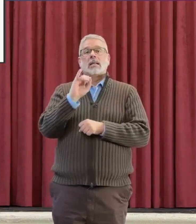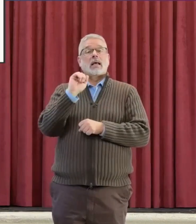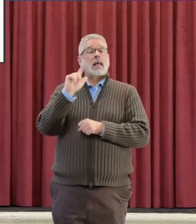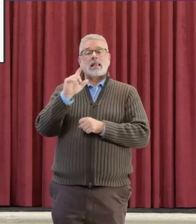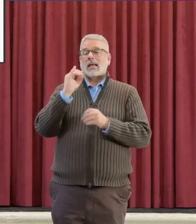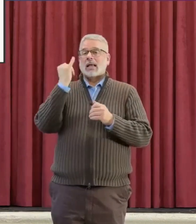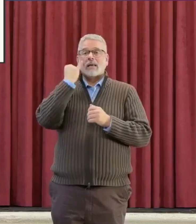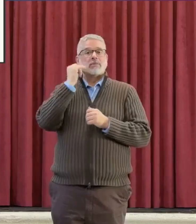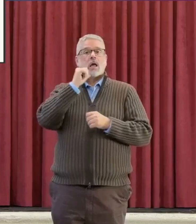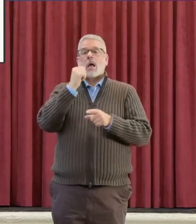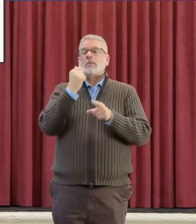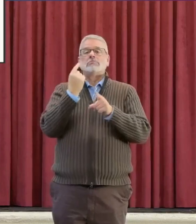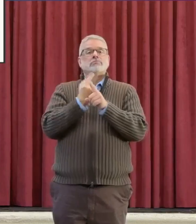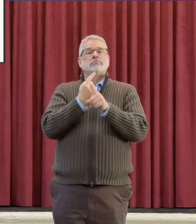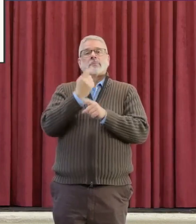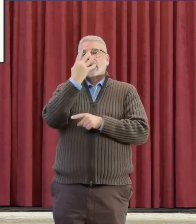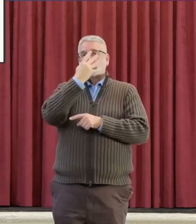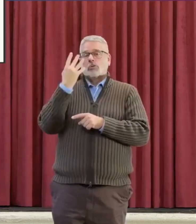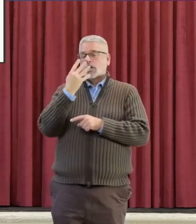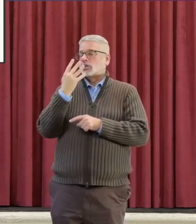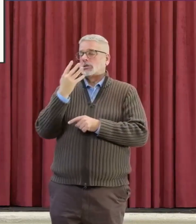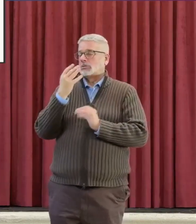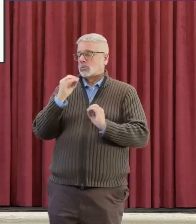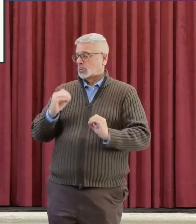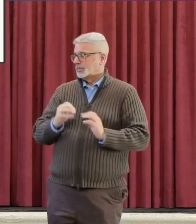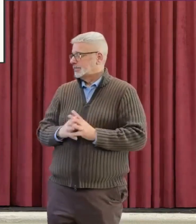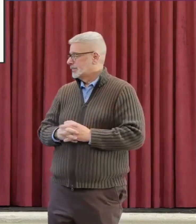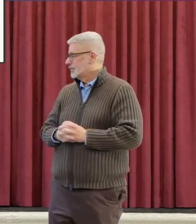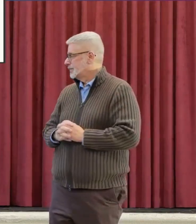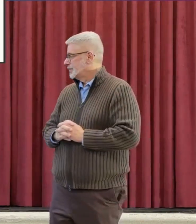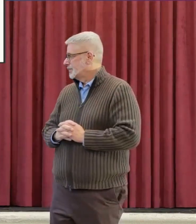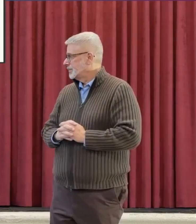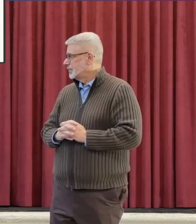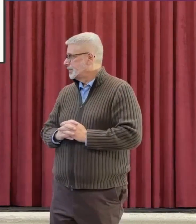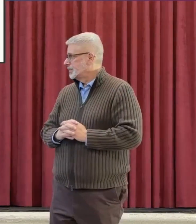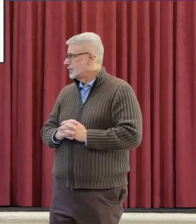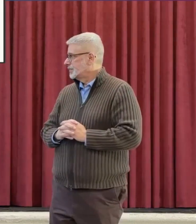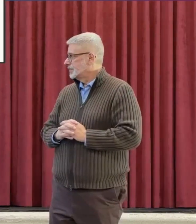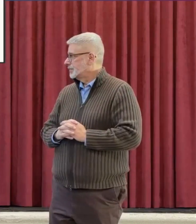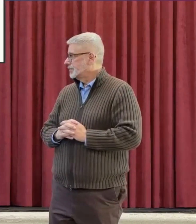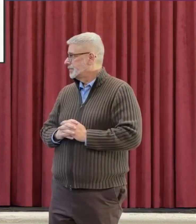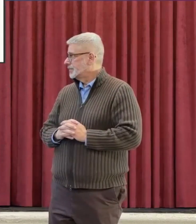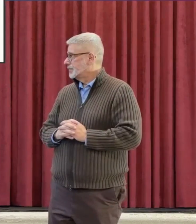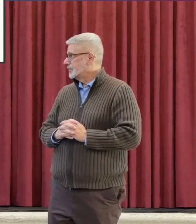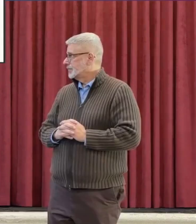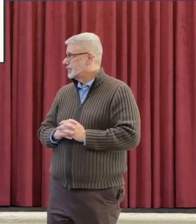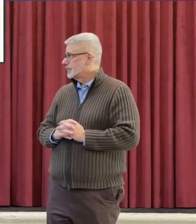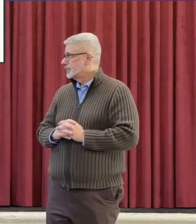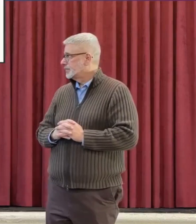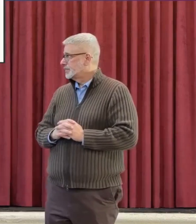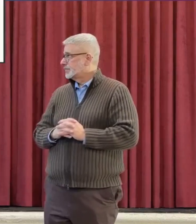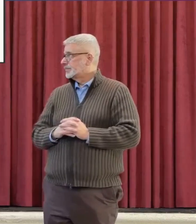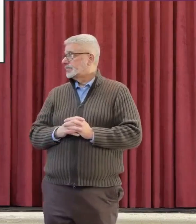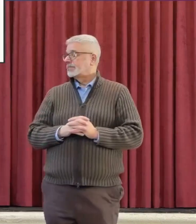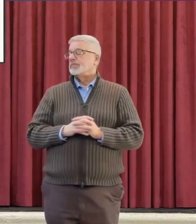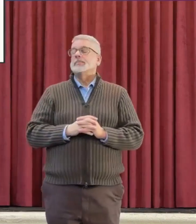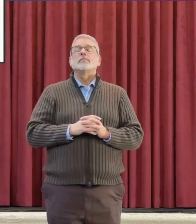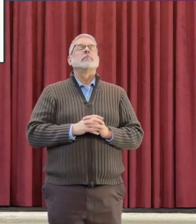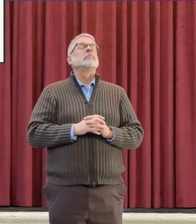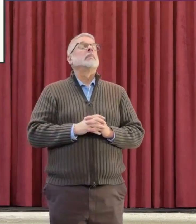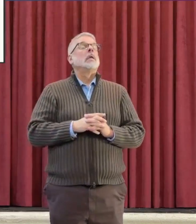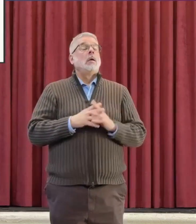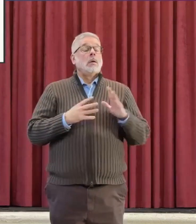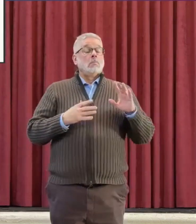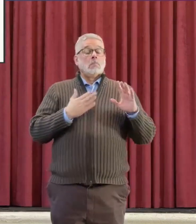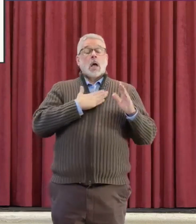have satisfactory immigration status. And what should I do if my Part